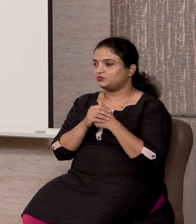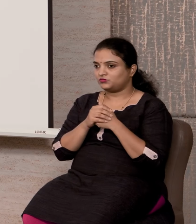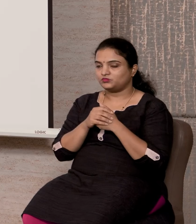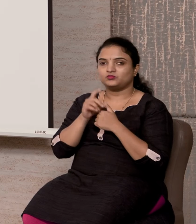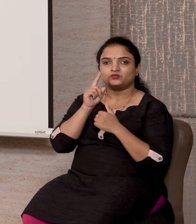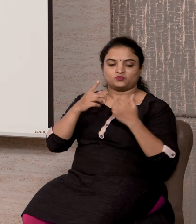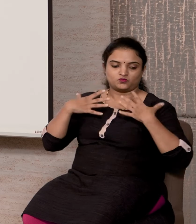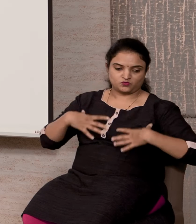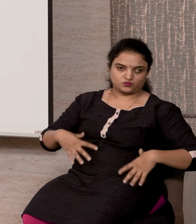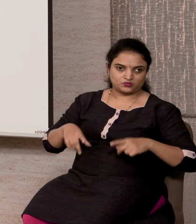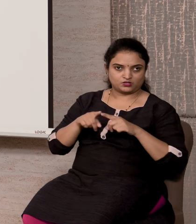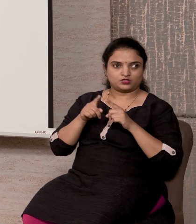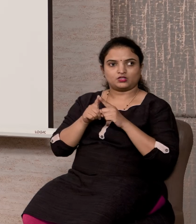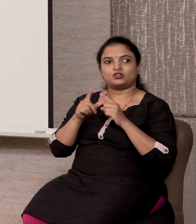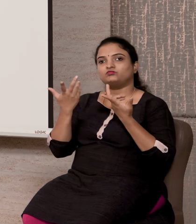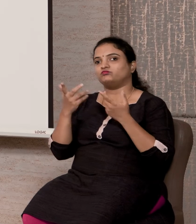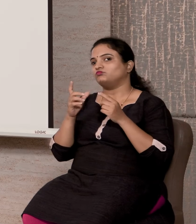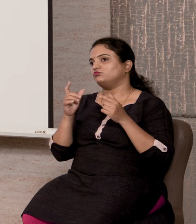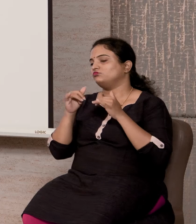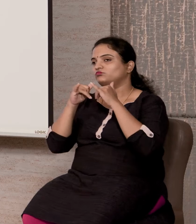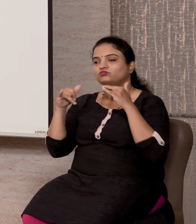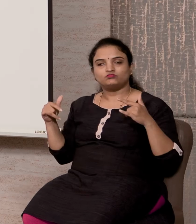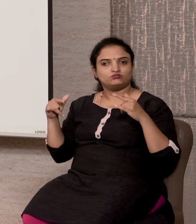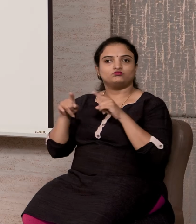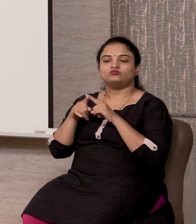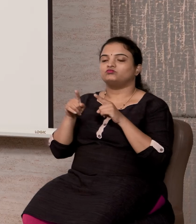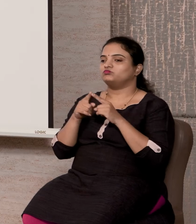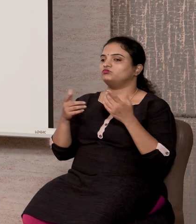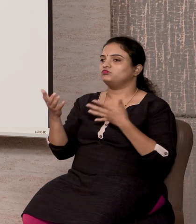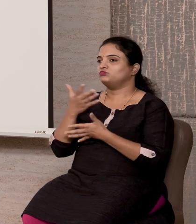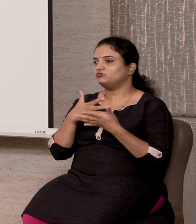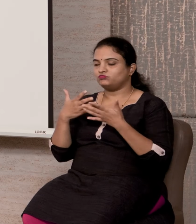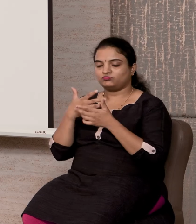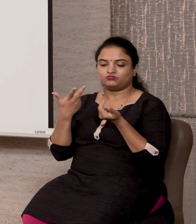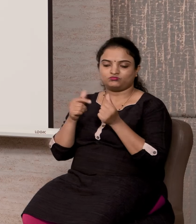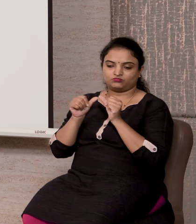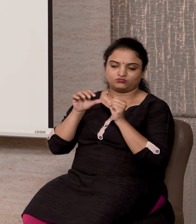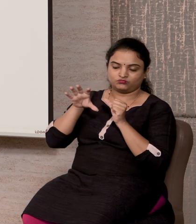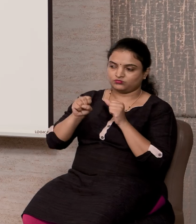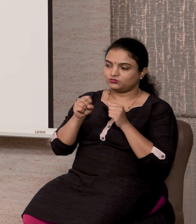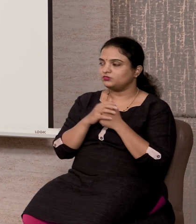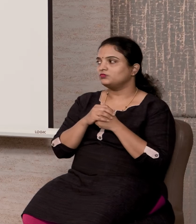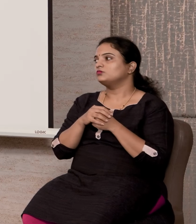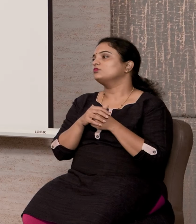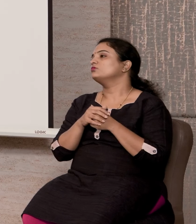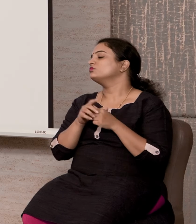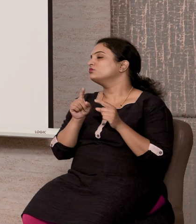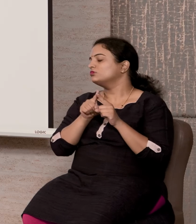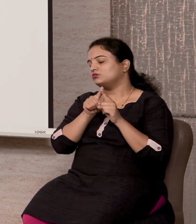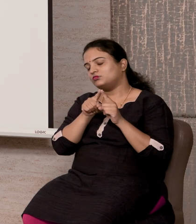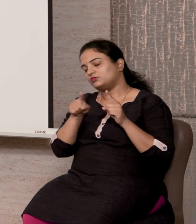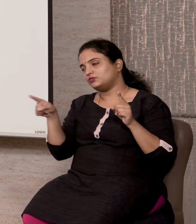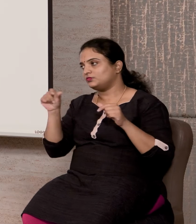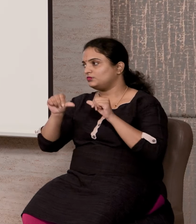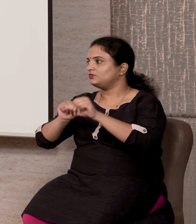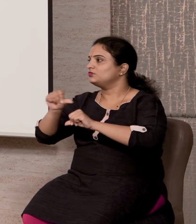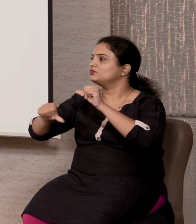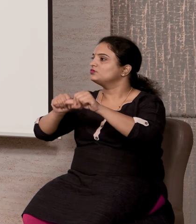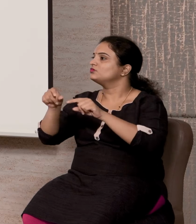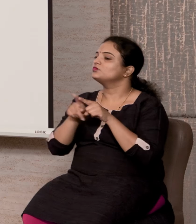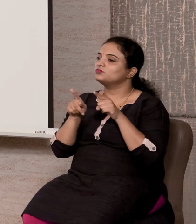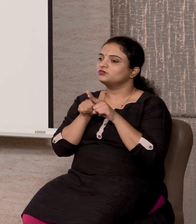physical school, the campus, and about, their academics, about their assessments, right? So the complete process, and this is,